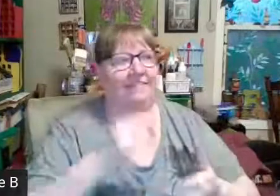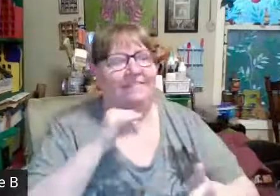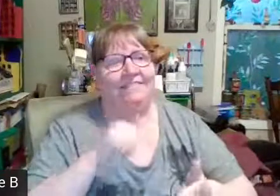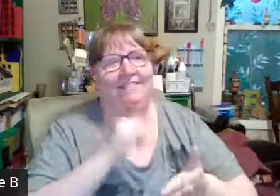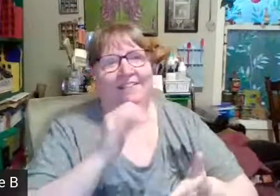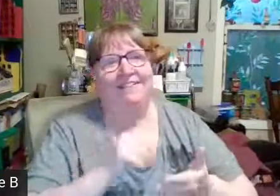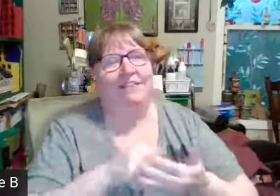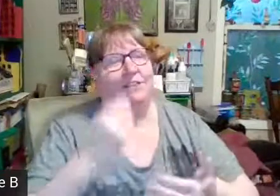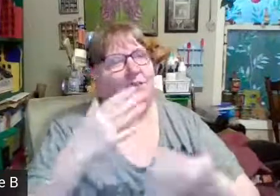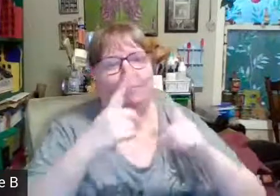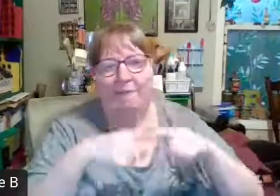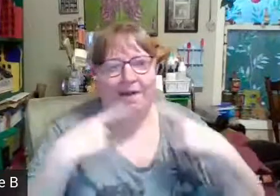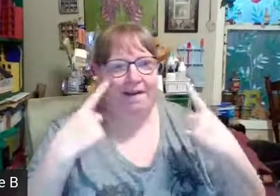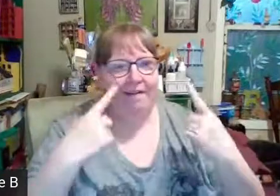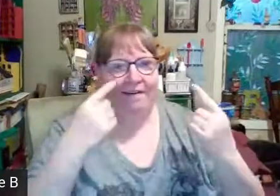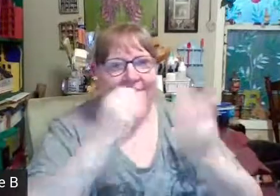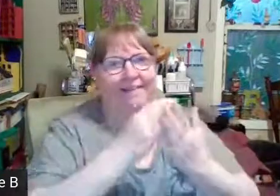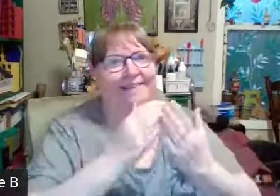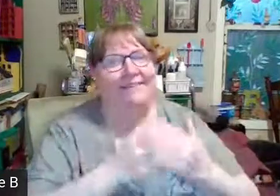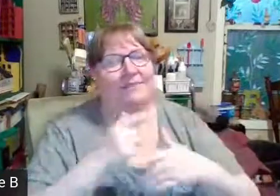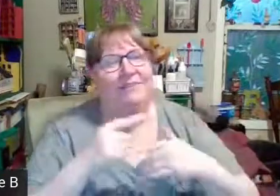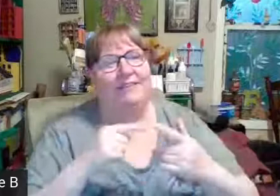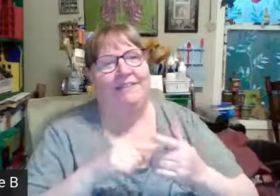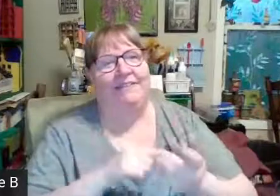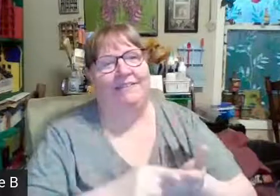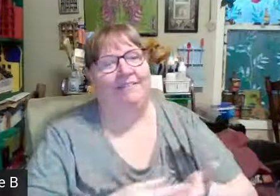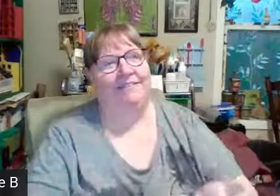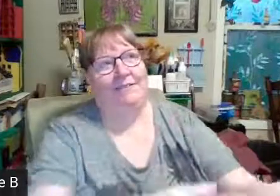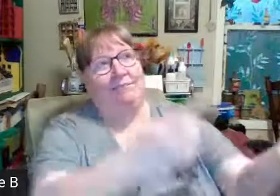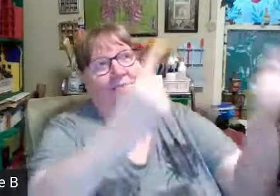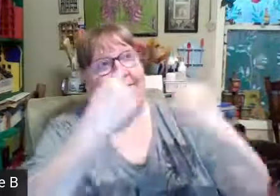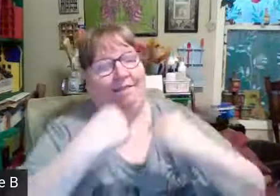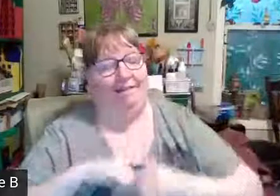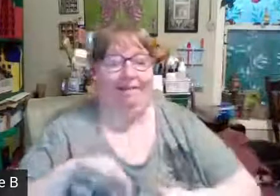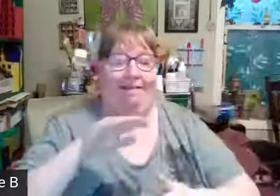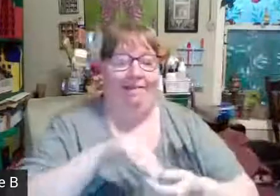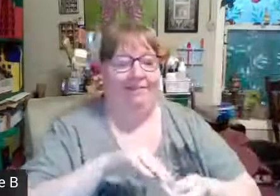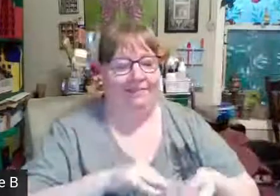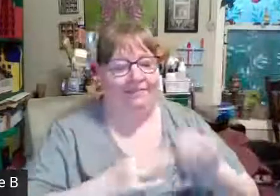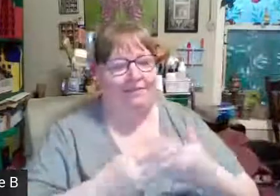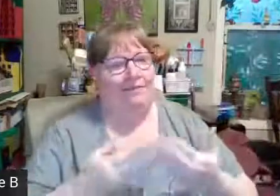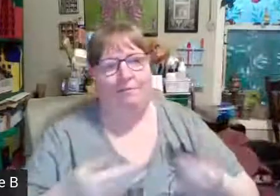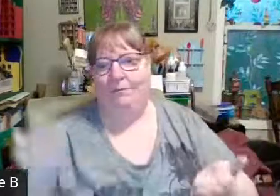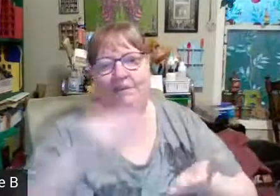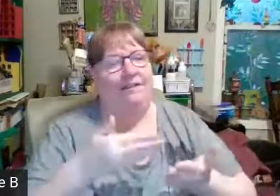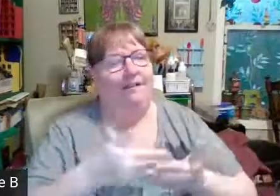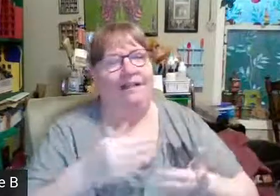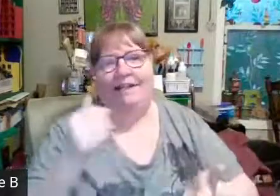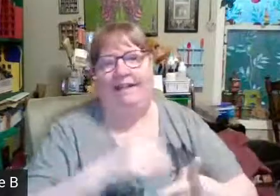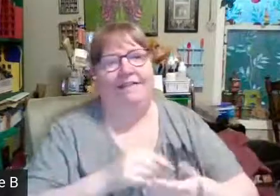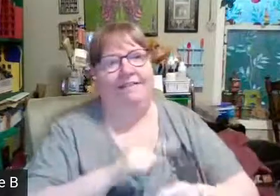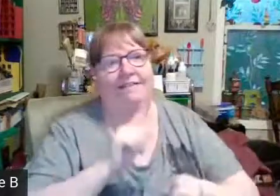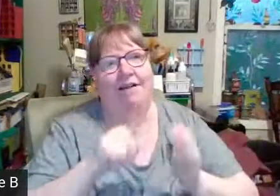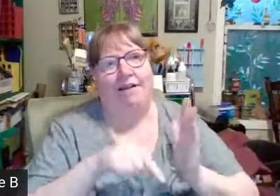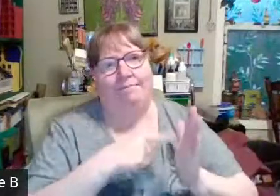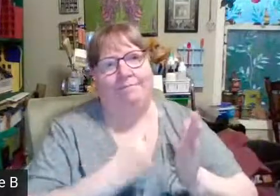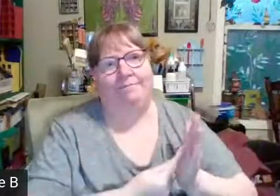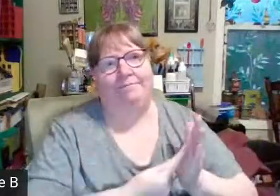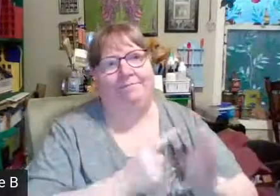need to know what they are, because when they come in, we can put that smile any time of the year. But okay, so back to the angels. I get